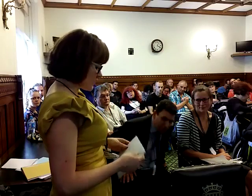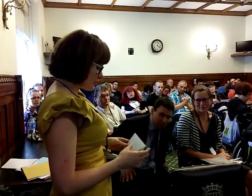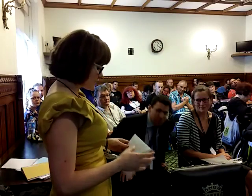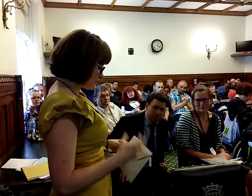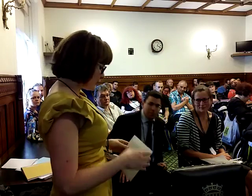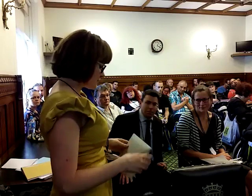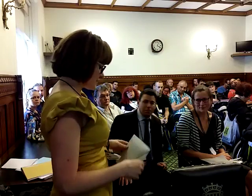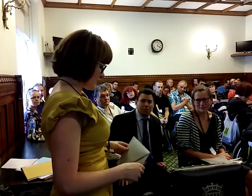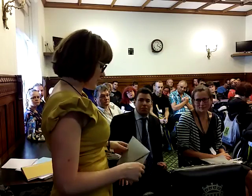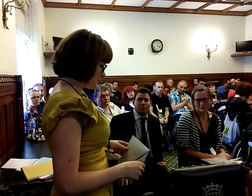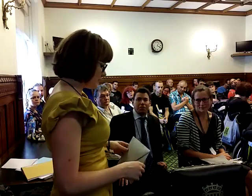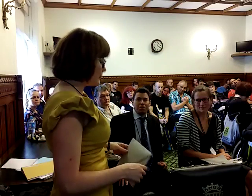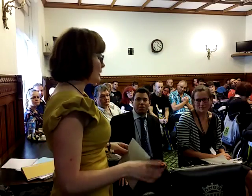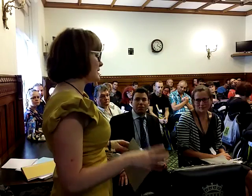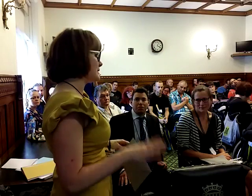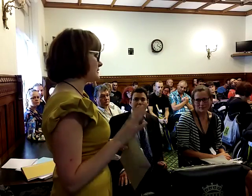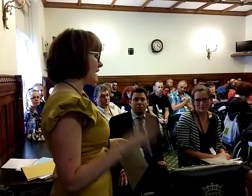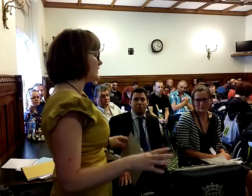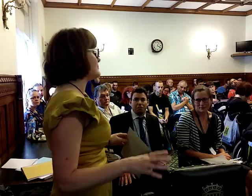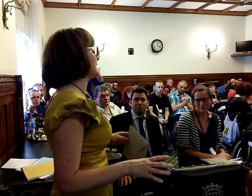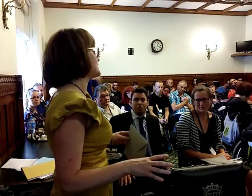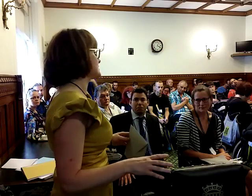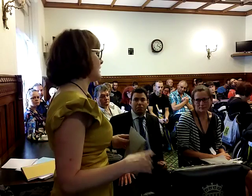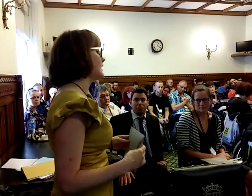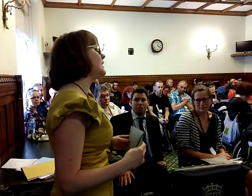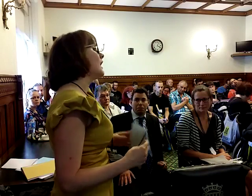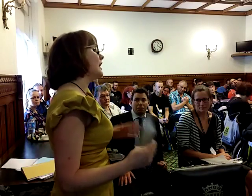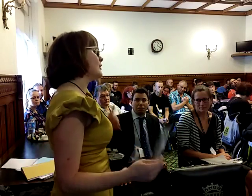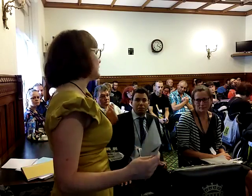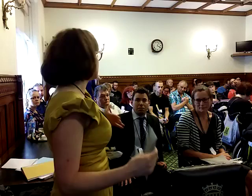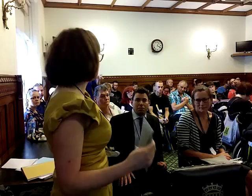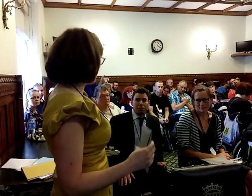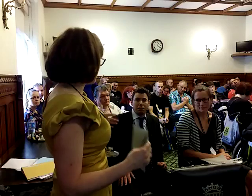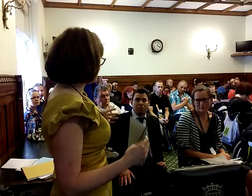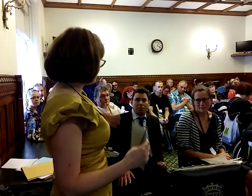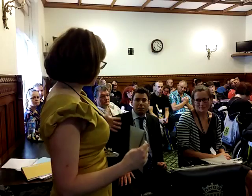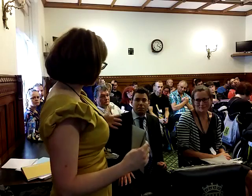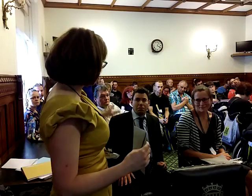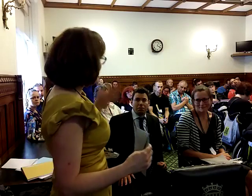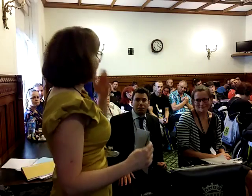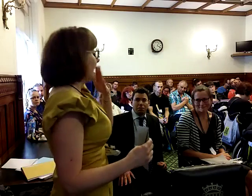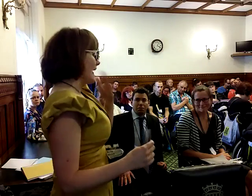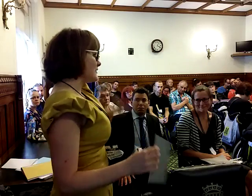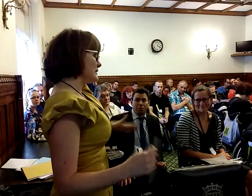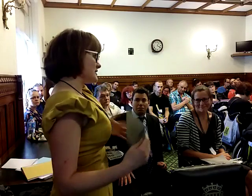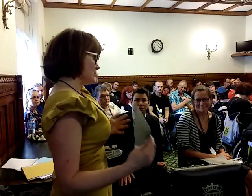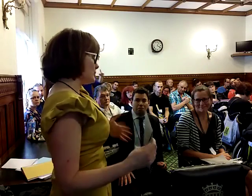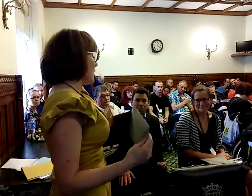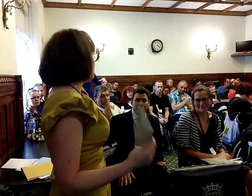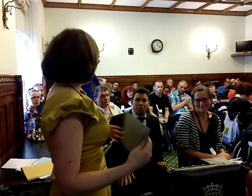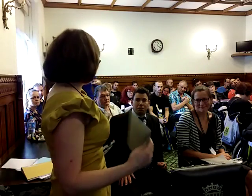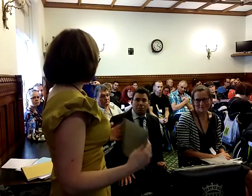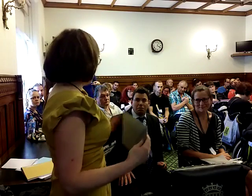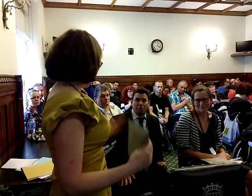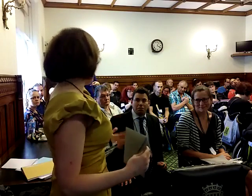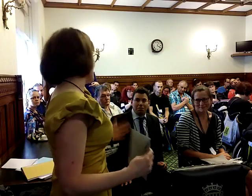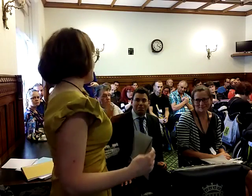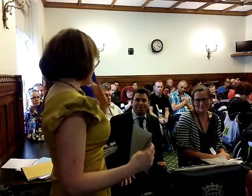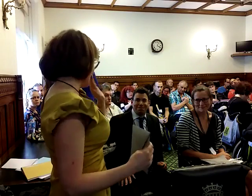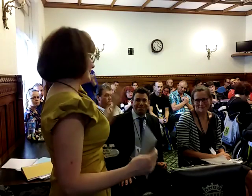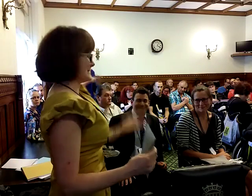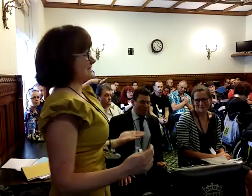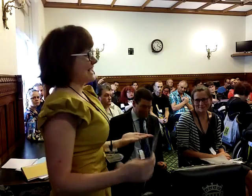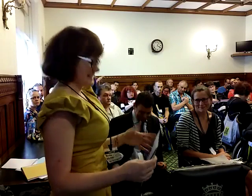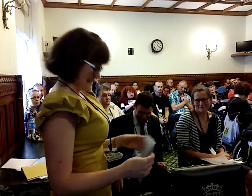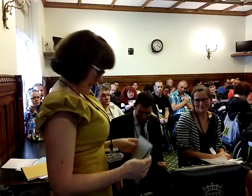Mitchell has given so much support to so many people. When people have had their packages cut, I know I can refer them to Mitchell, and Mitchell will work really, really hard